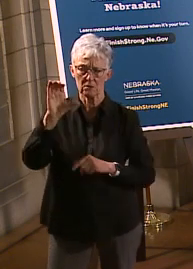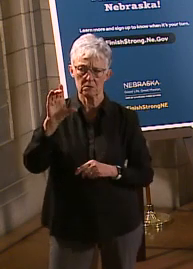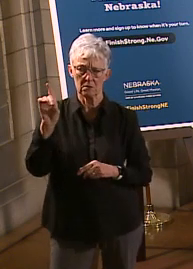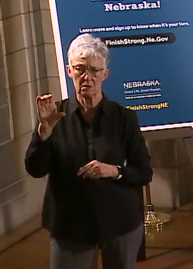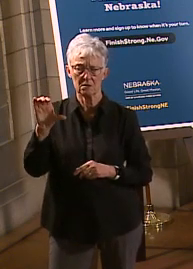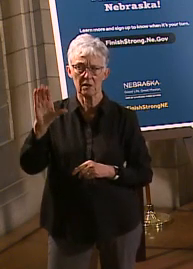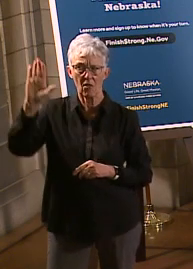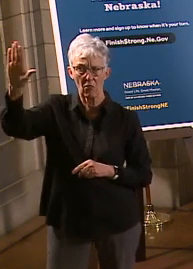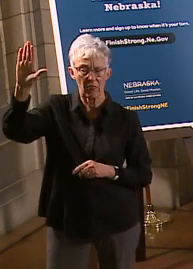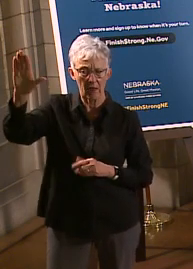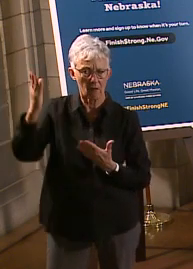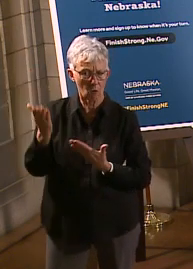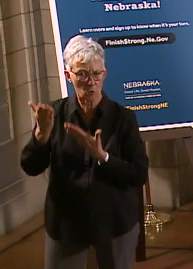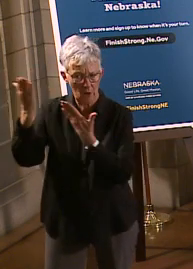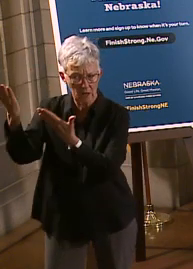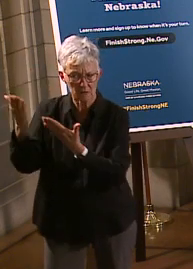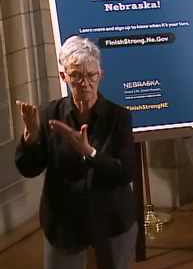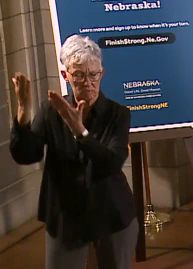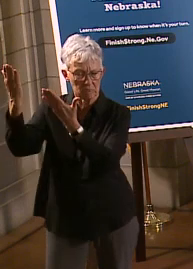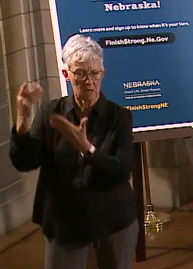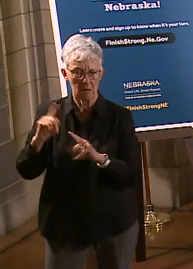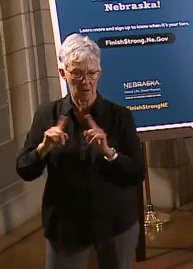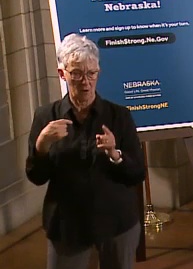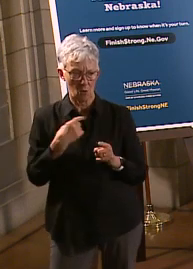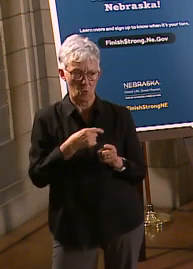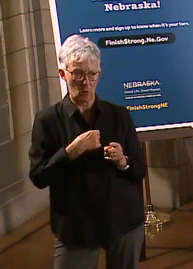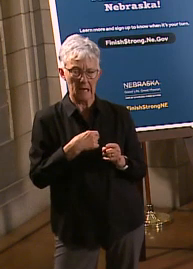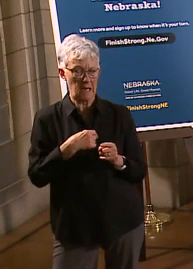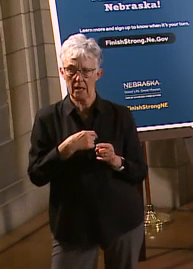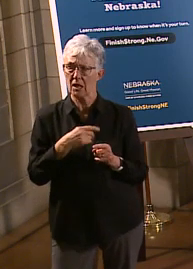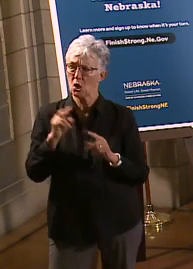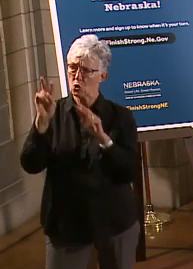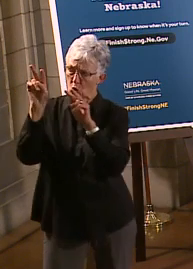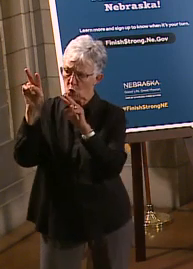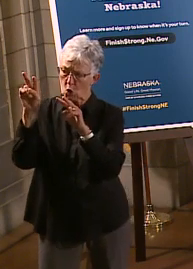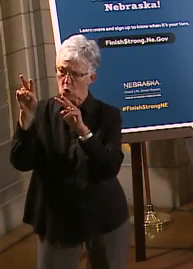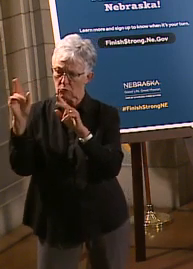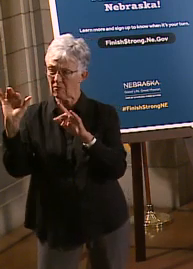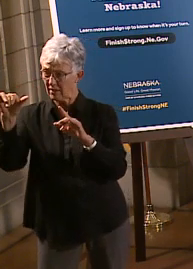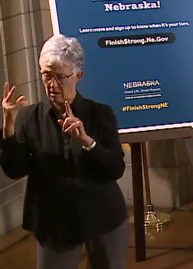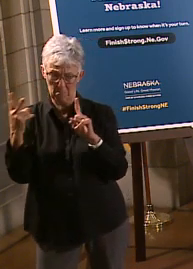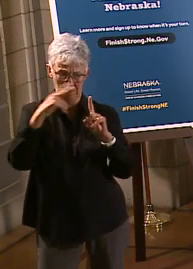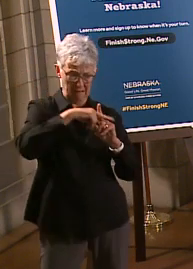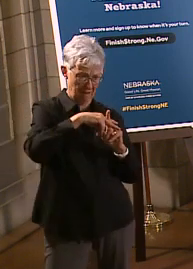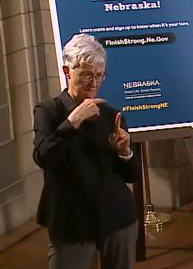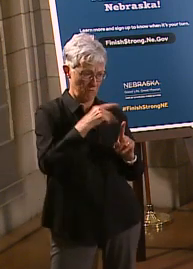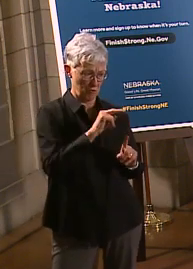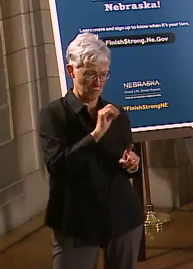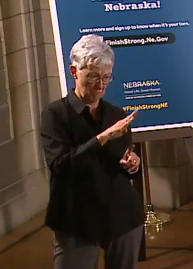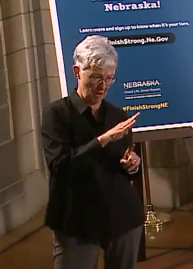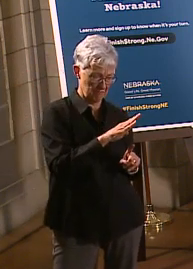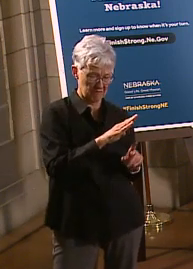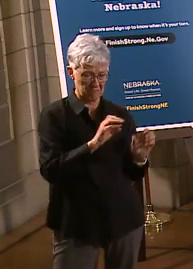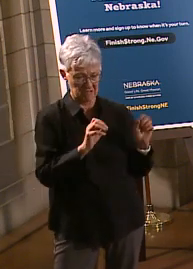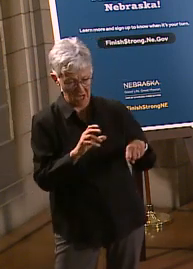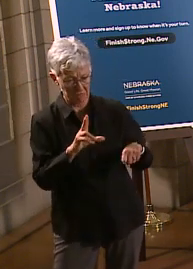of Nebraska, we do it in a very Nebraska-specific way. So I think what the CDC put out there with regard to that